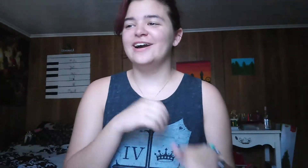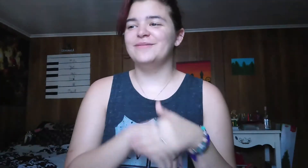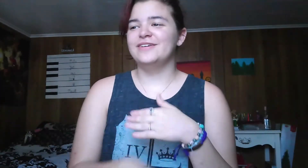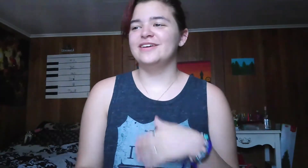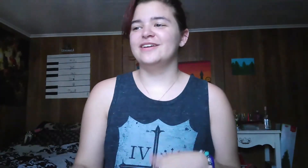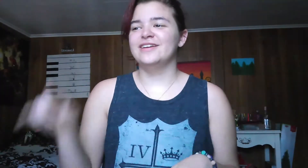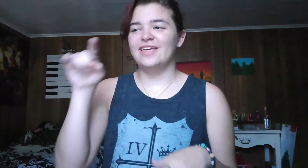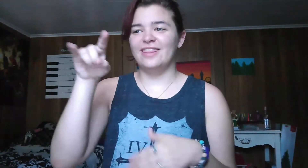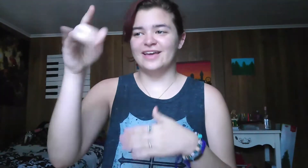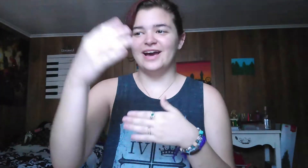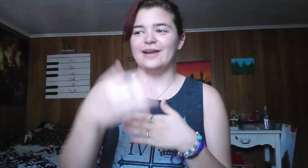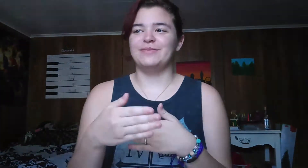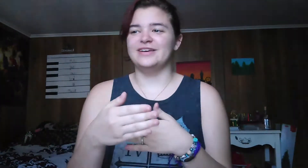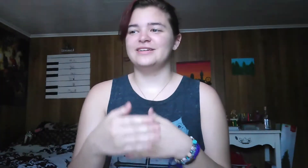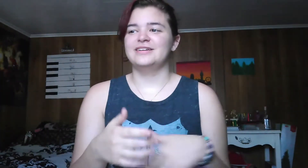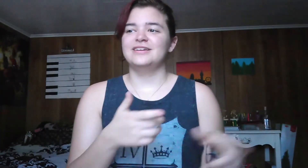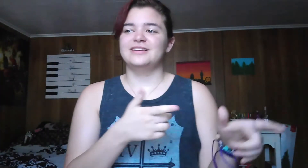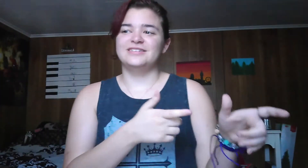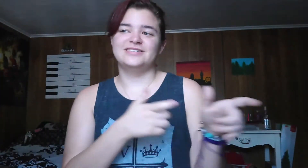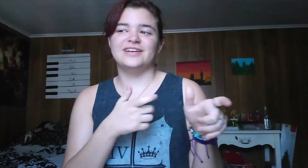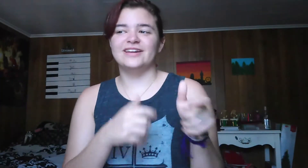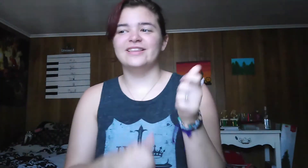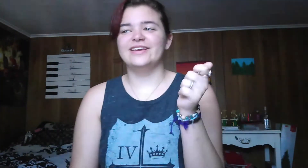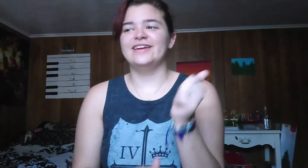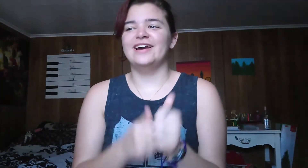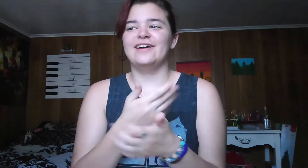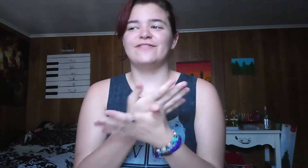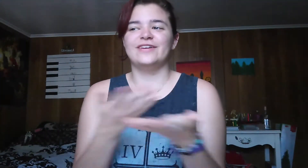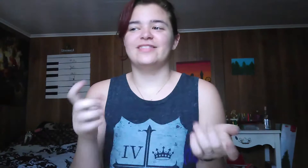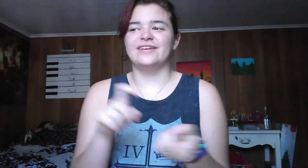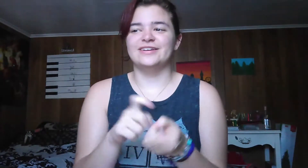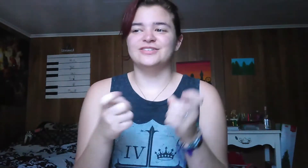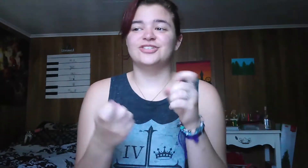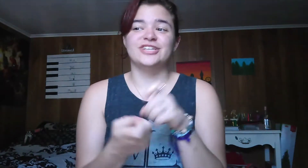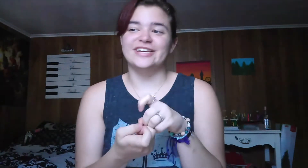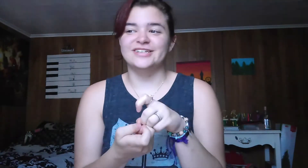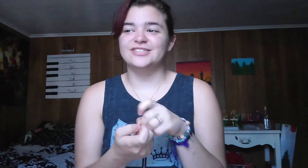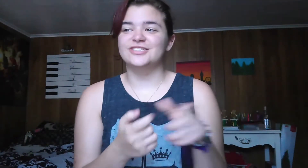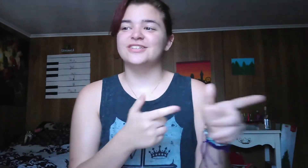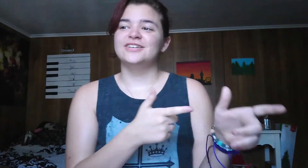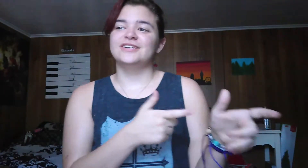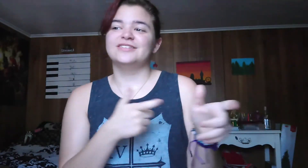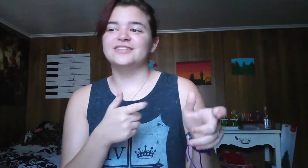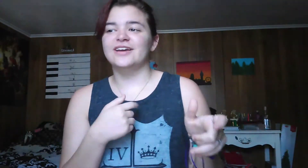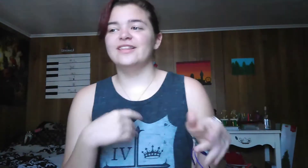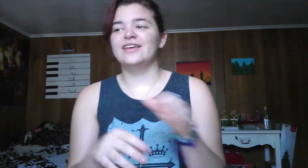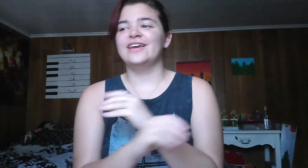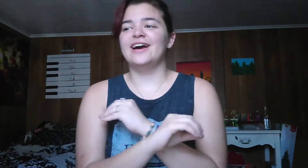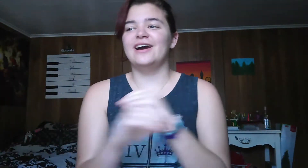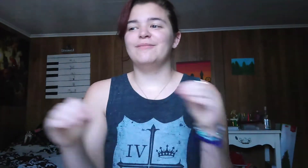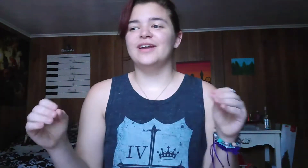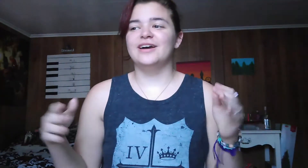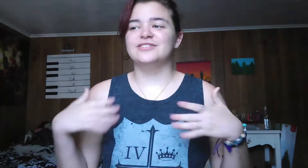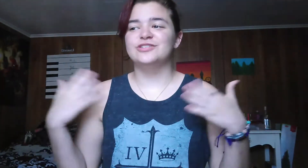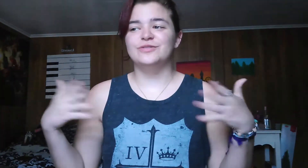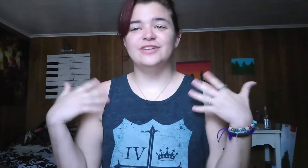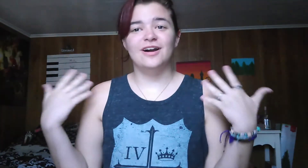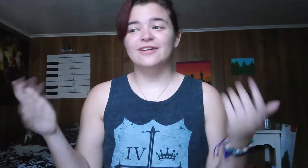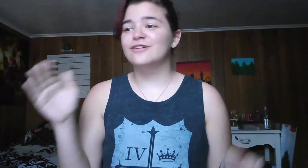I'm in the cockpit. Suddenly everything's changed. Suddenly I'm not too young or